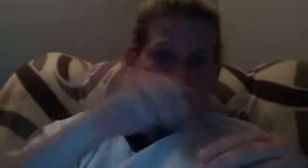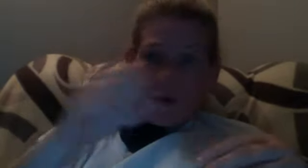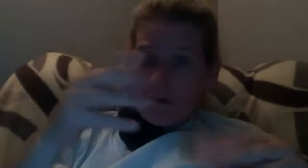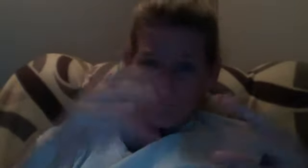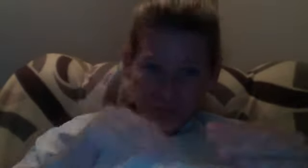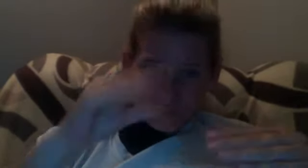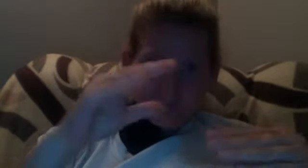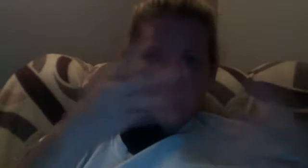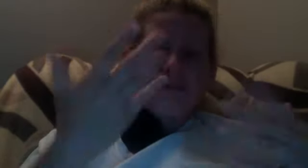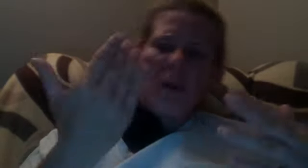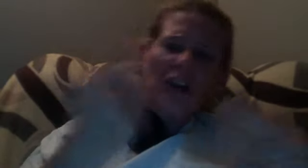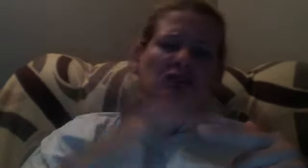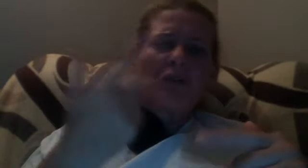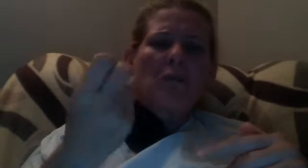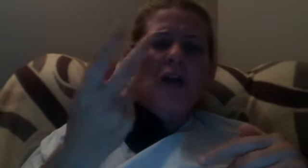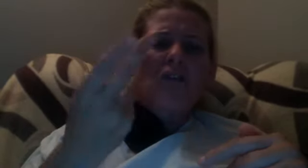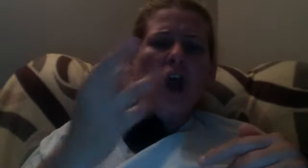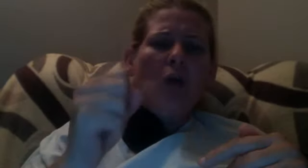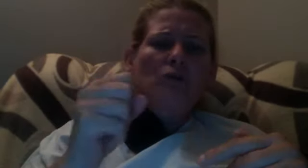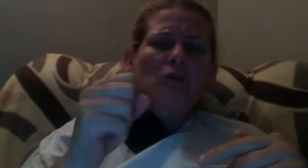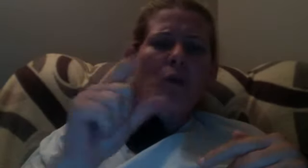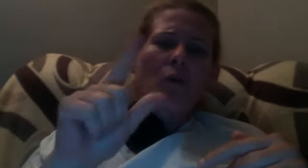get the money. Sorry, Jared. I'm keeping the phonograph.